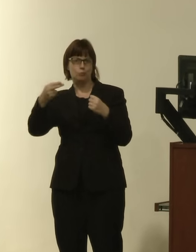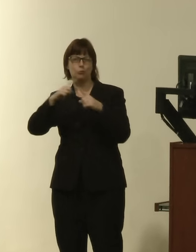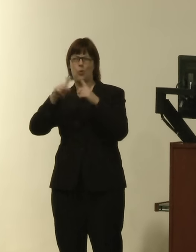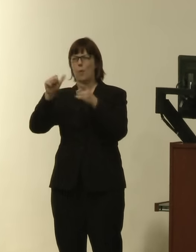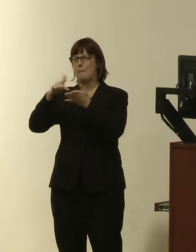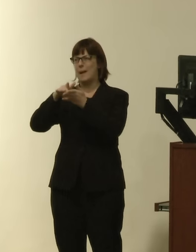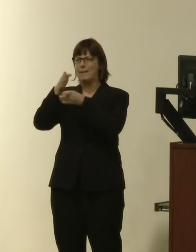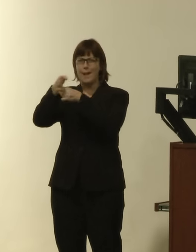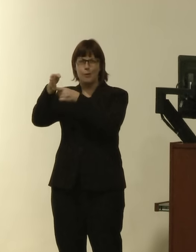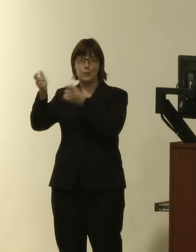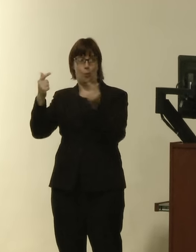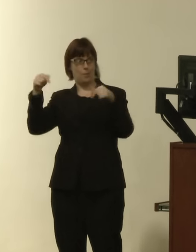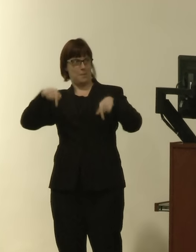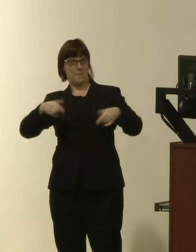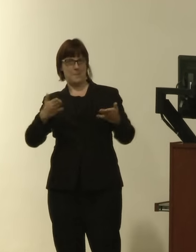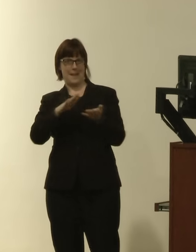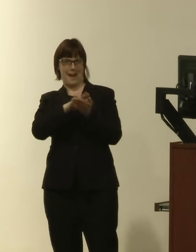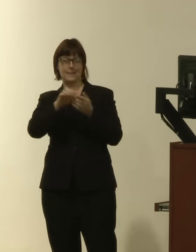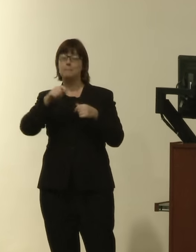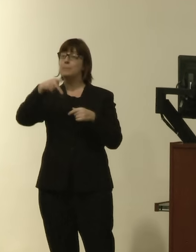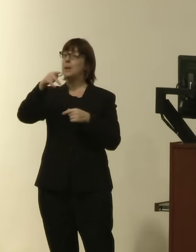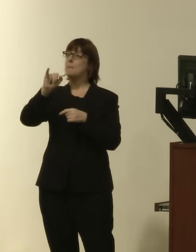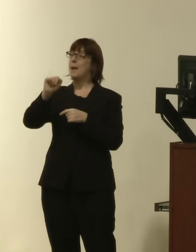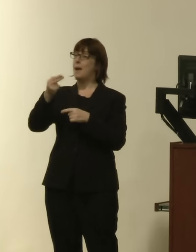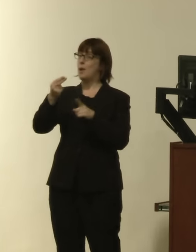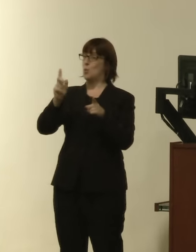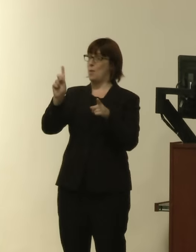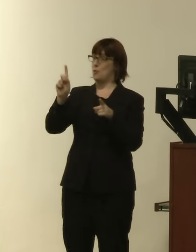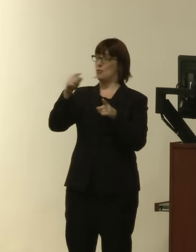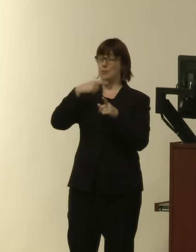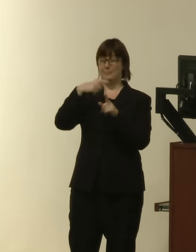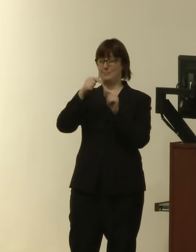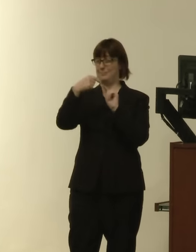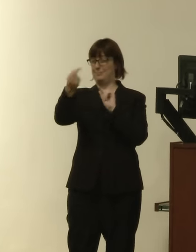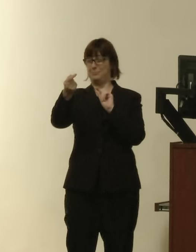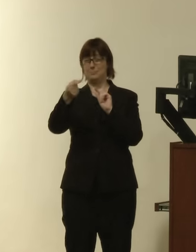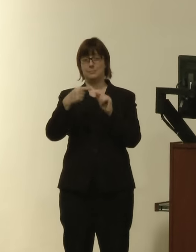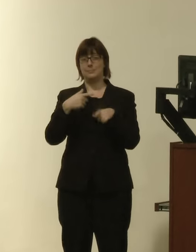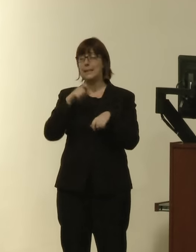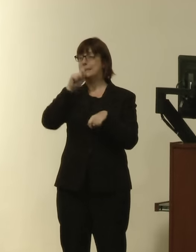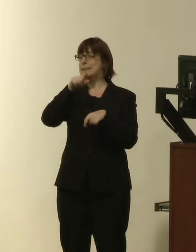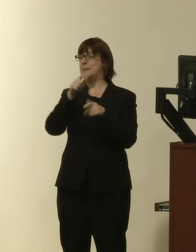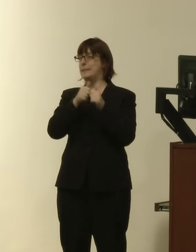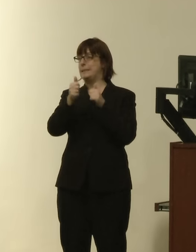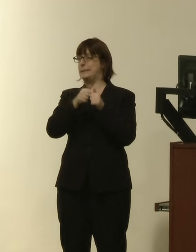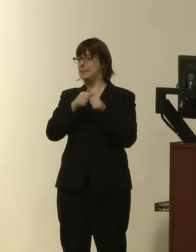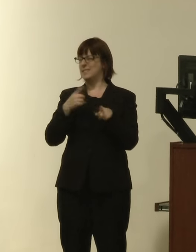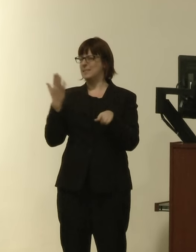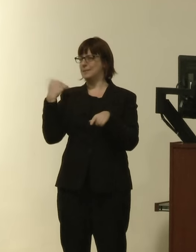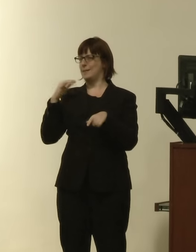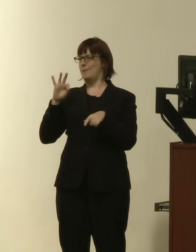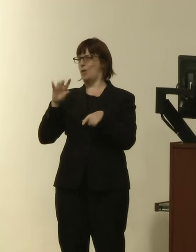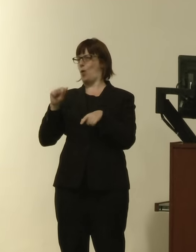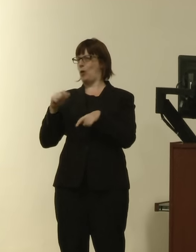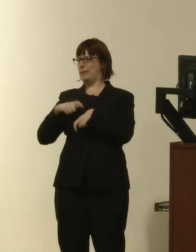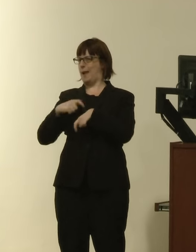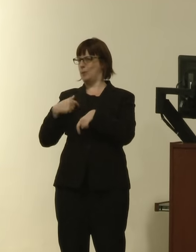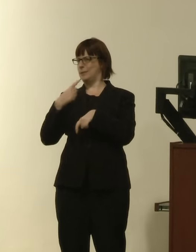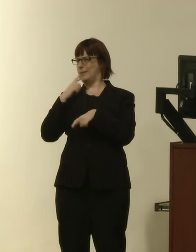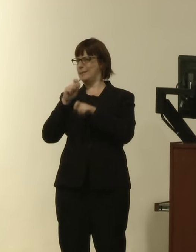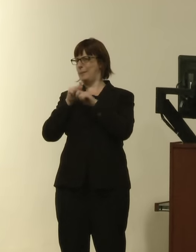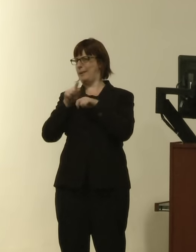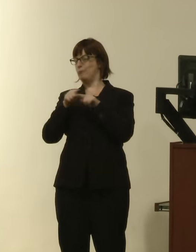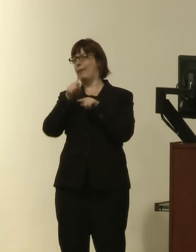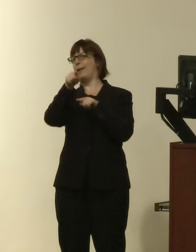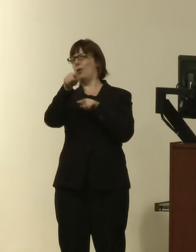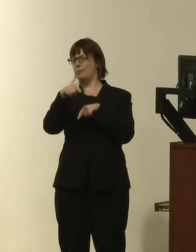so it's nice to be over here. Partners in Health is about spitting distance, as we used to say in Florida. And I see a